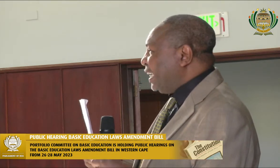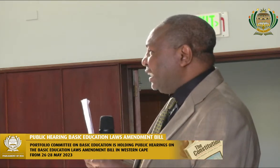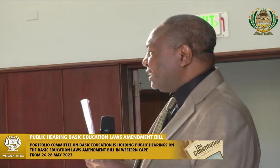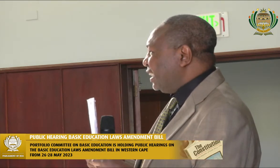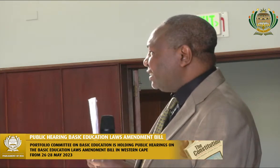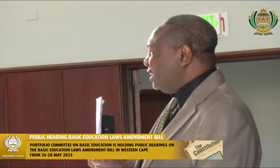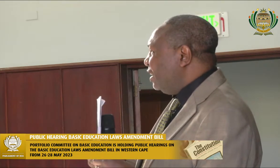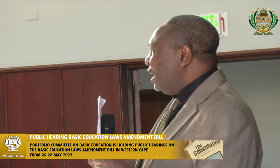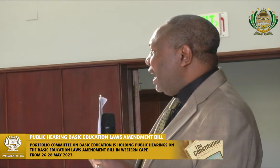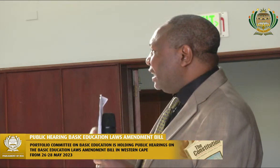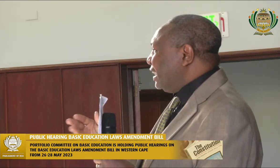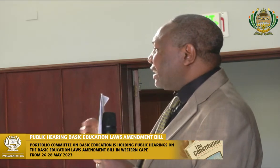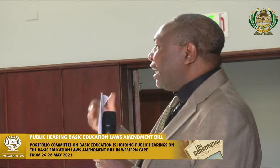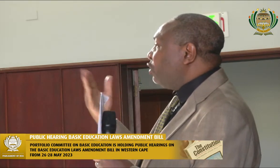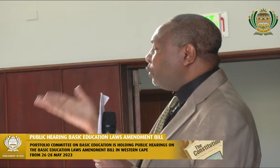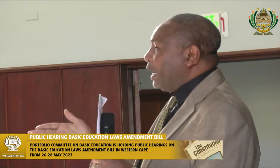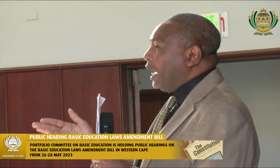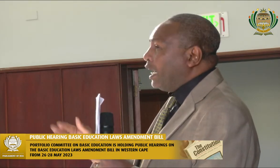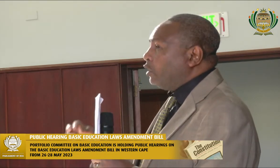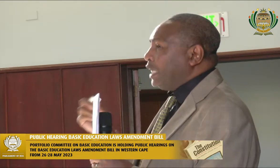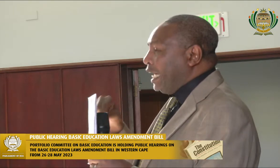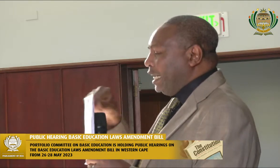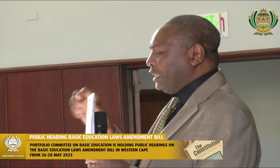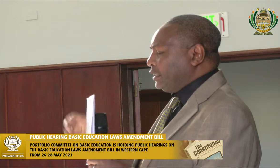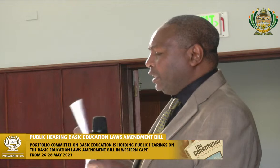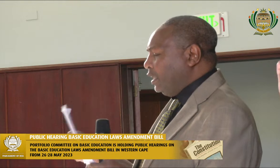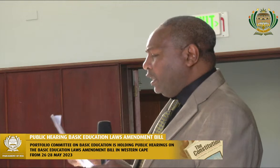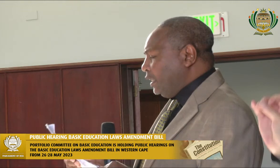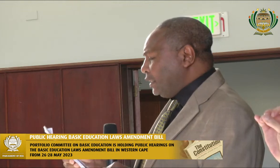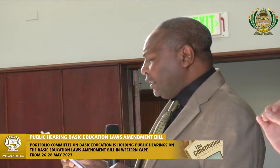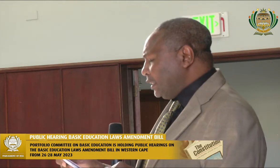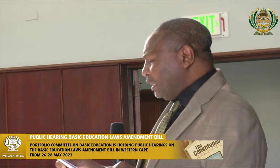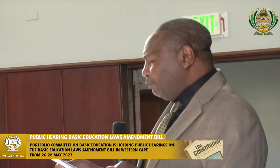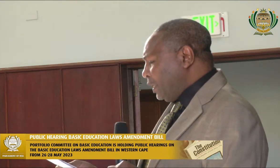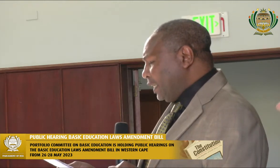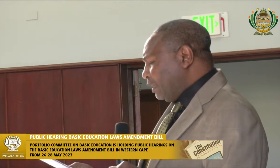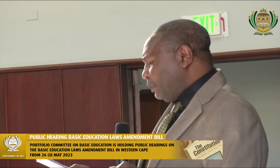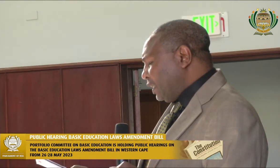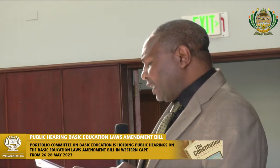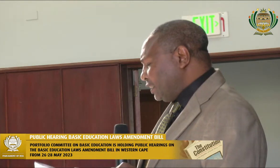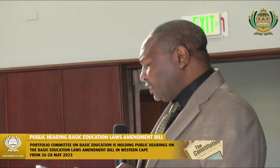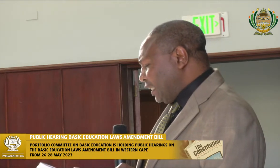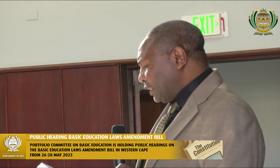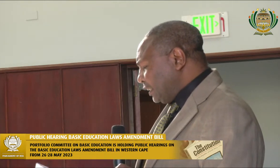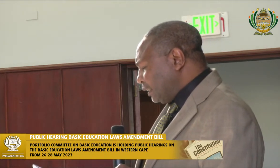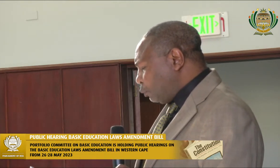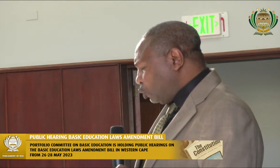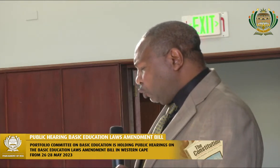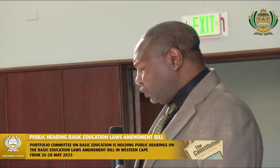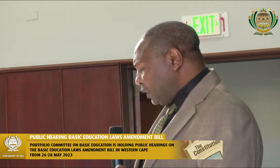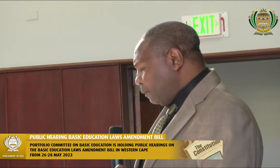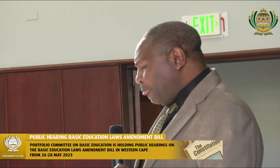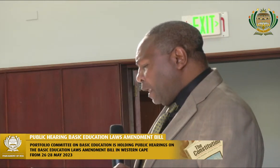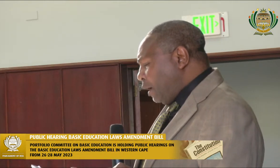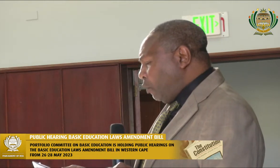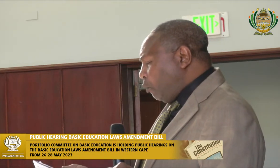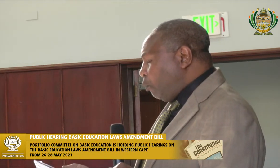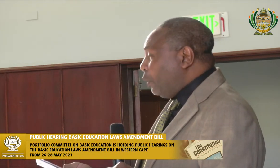It's not there in SASA, and it cannot be allowed unless it is in the bill and the bill gets